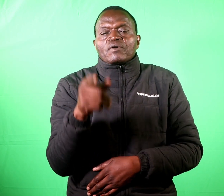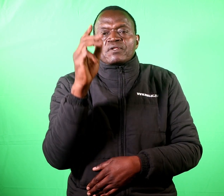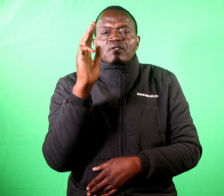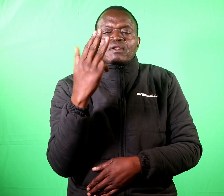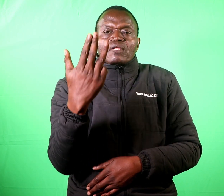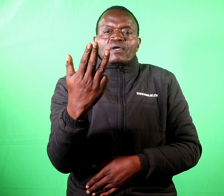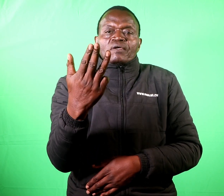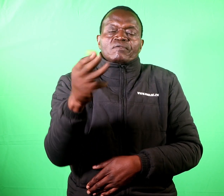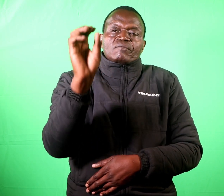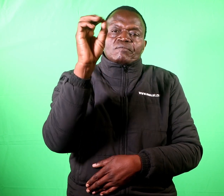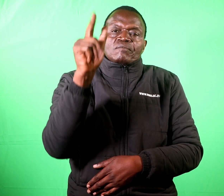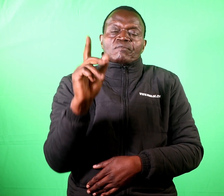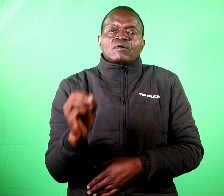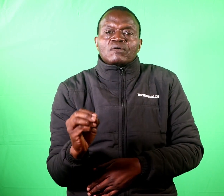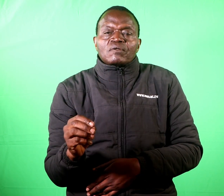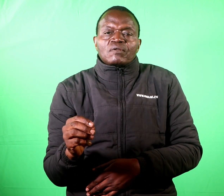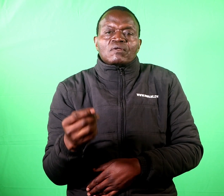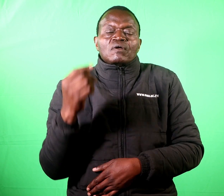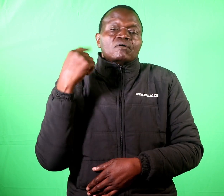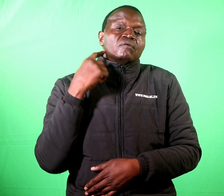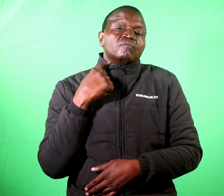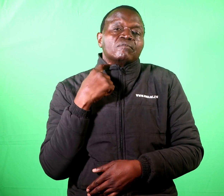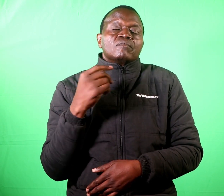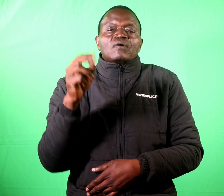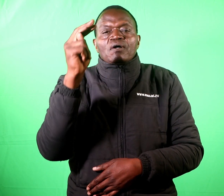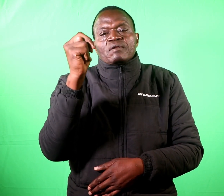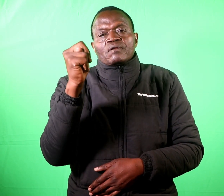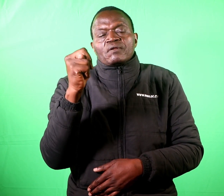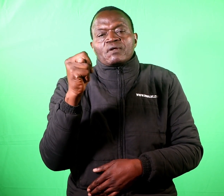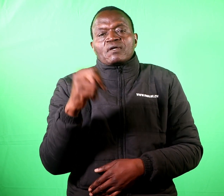4.9%. Mats North, casual labor